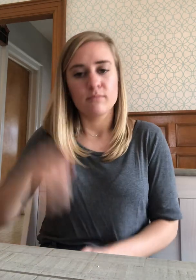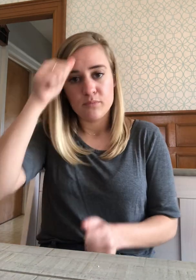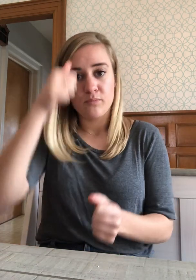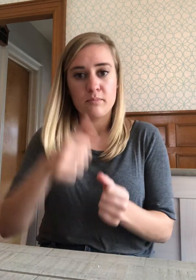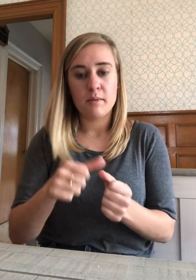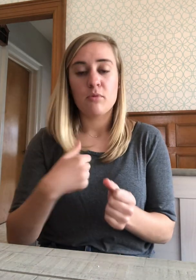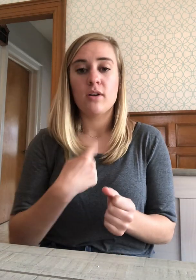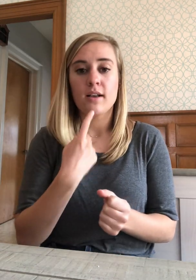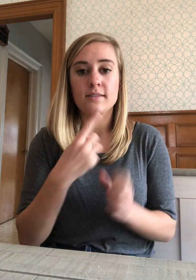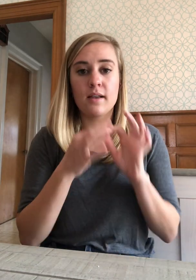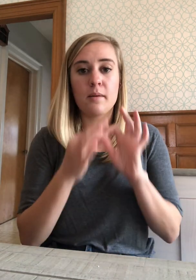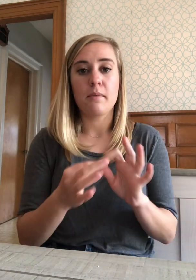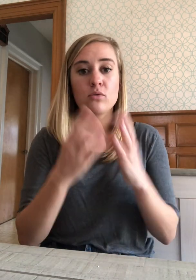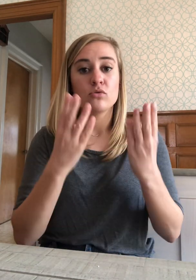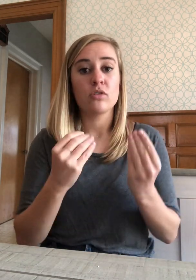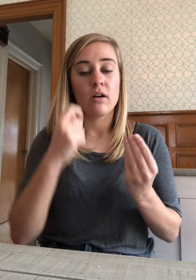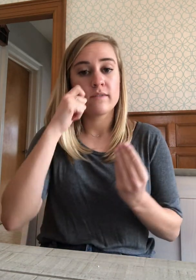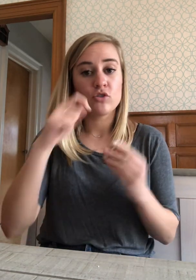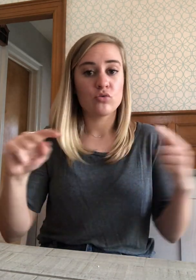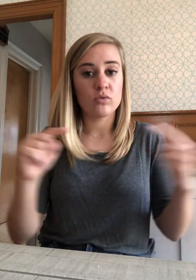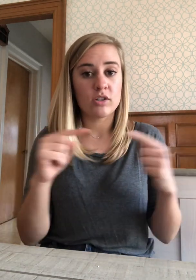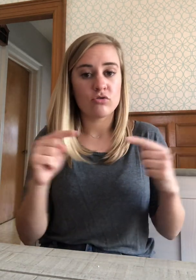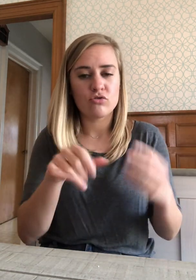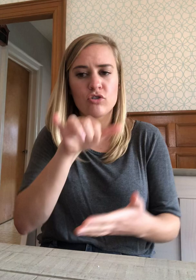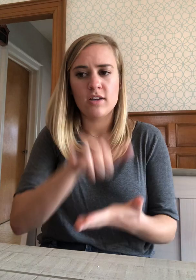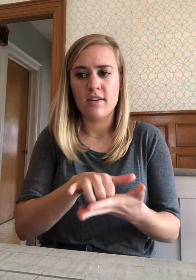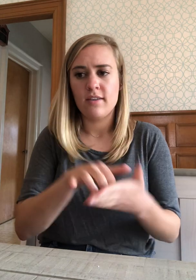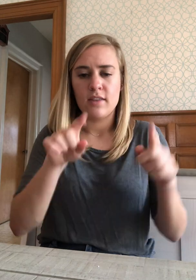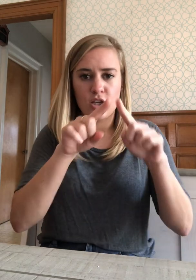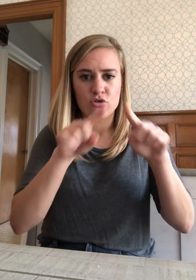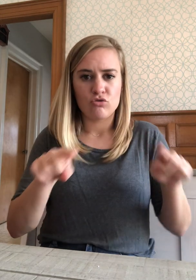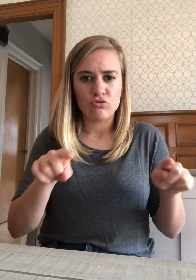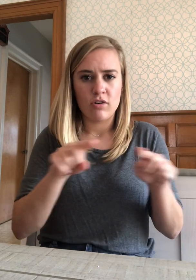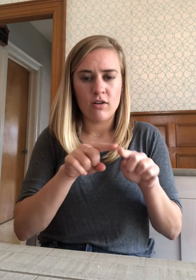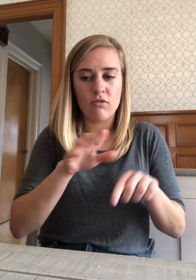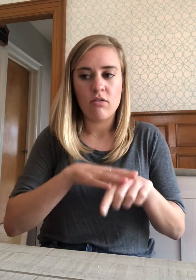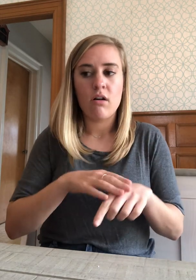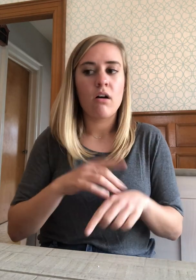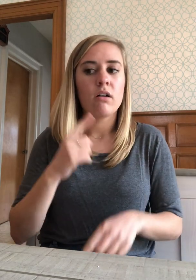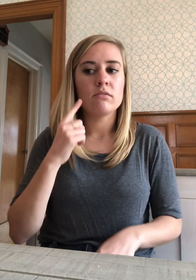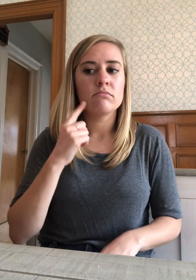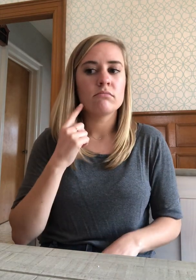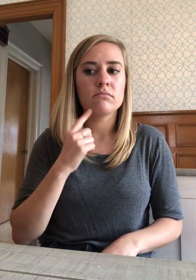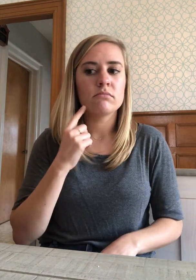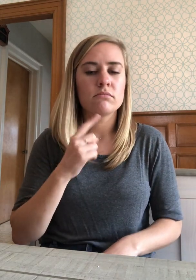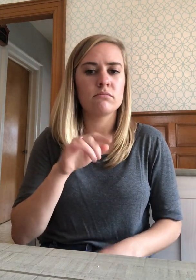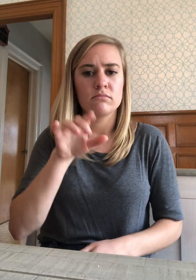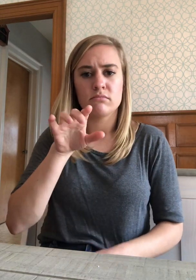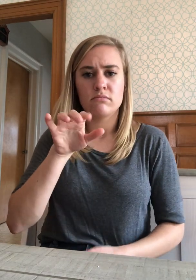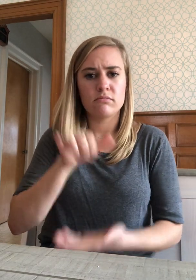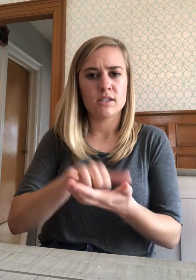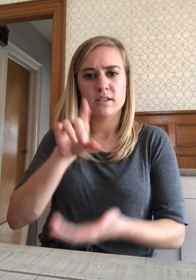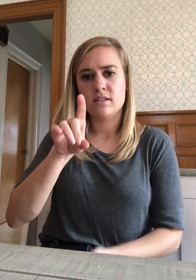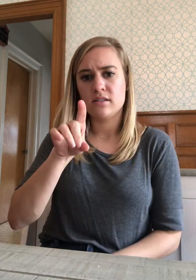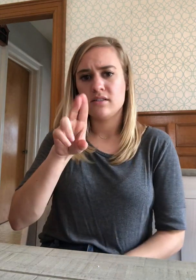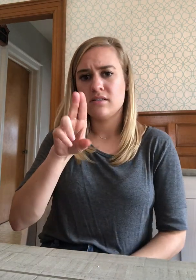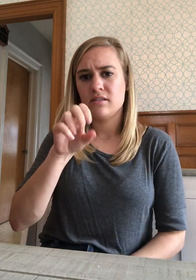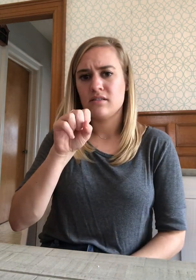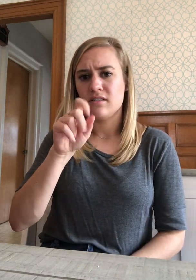about soft tissue injuries, that little triangle piece on the cheek that's dusky. In an adult, that might not survive. In a kid,